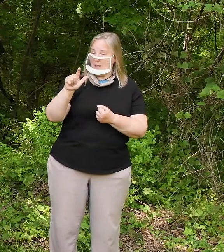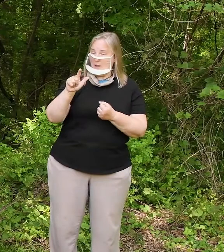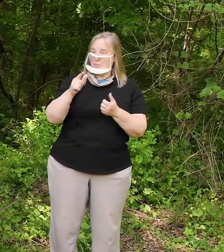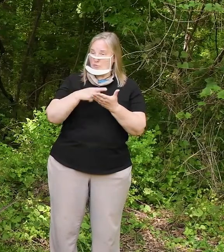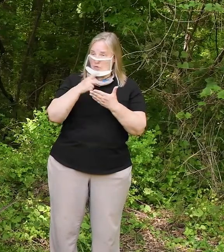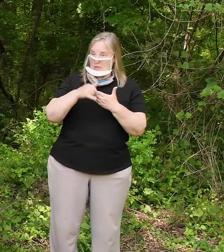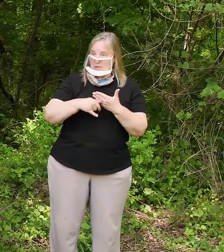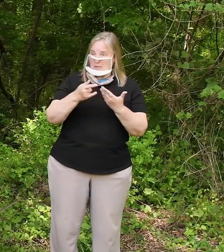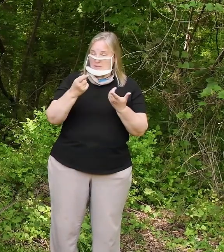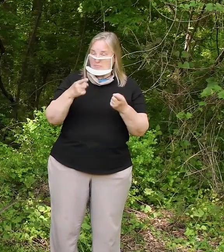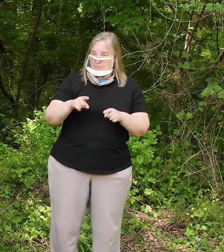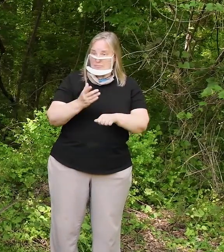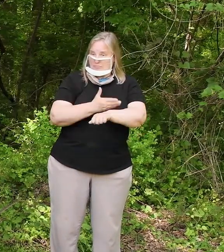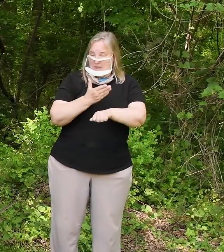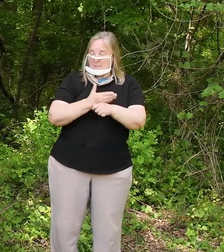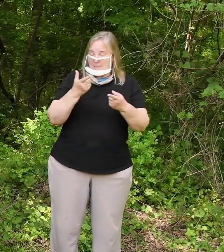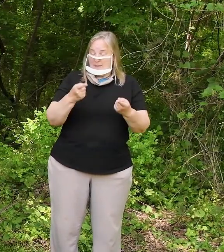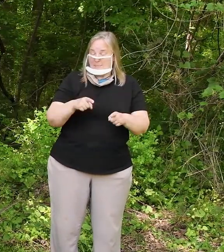Howard County.